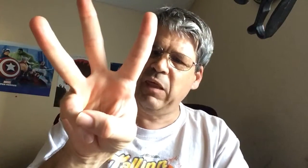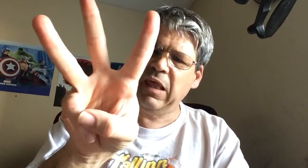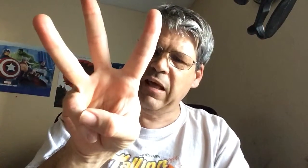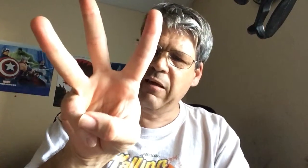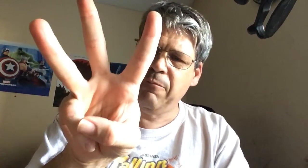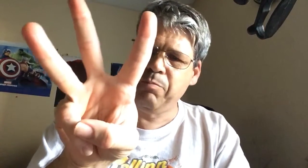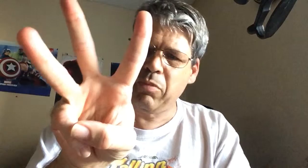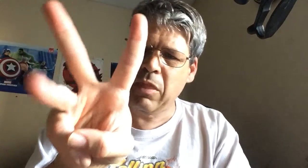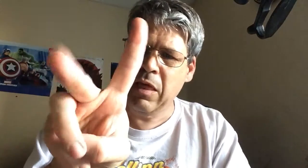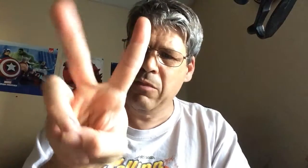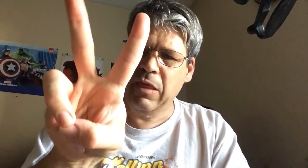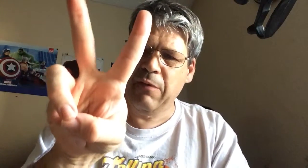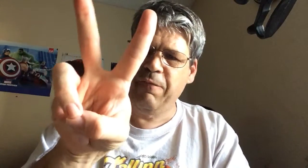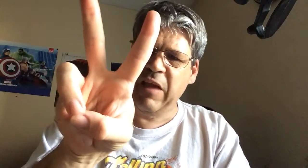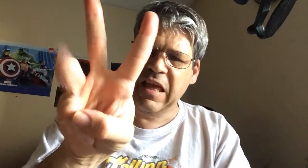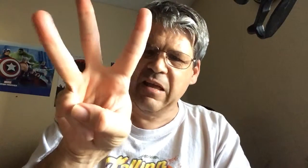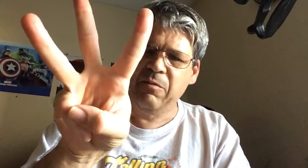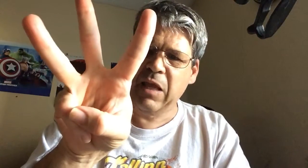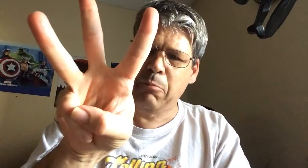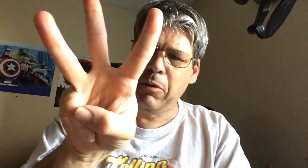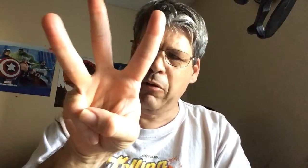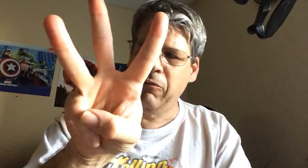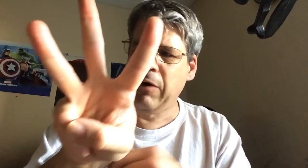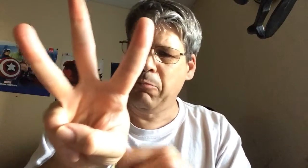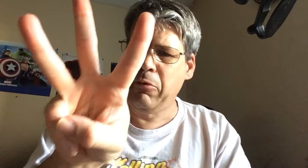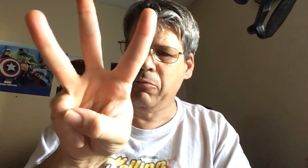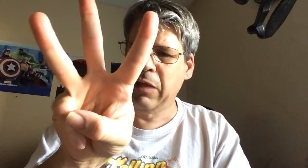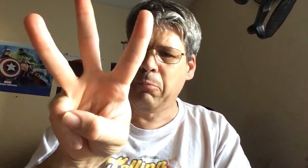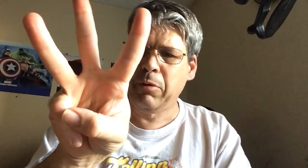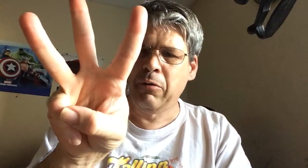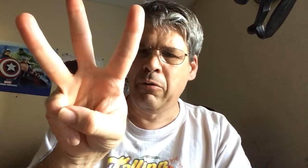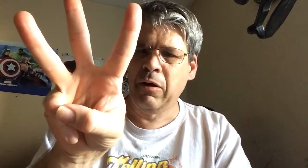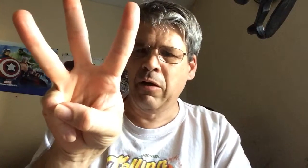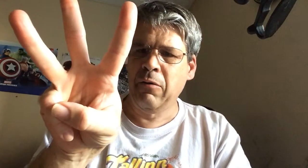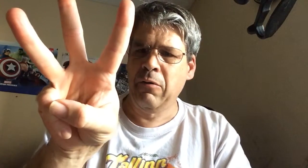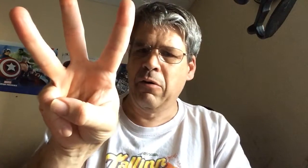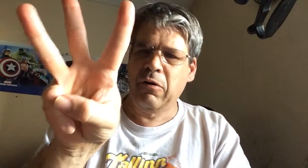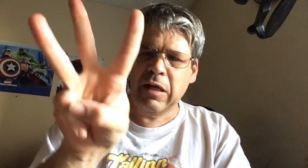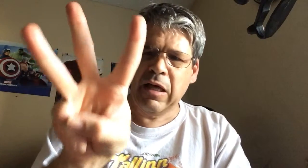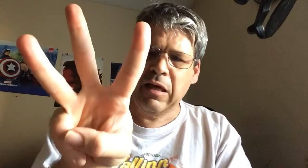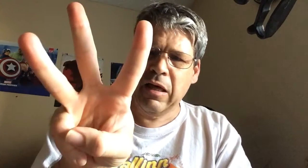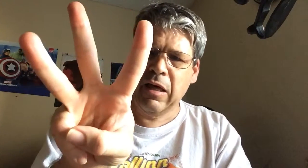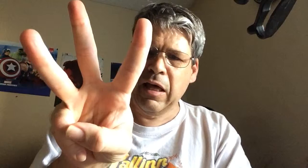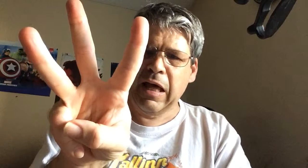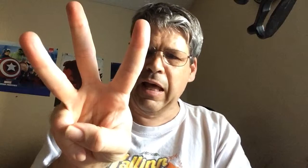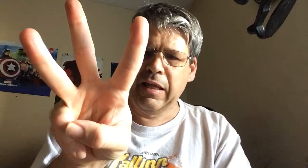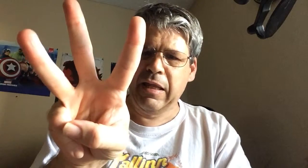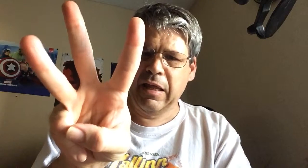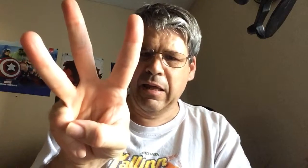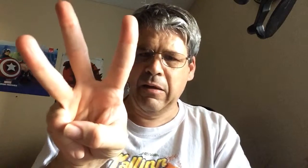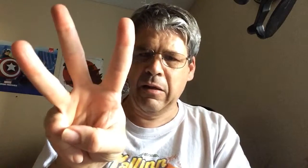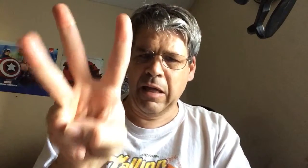Three. The V, W, one more W. Okay? X.